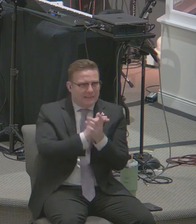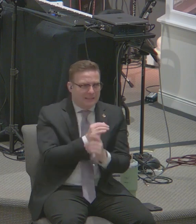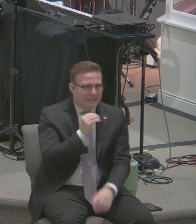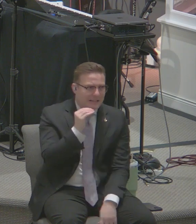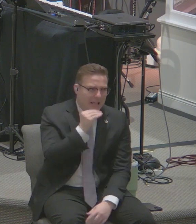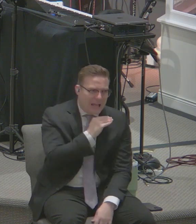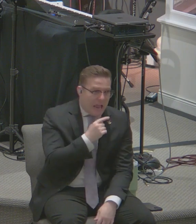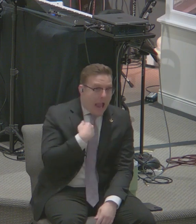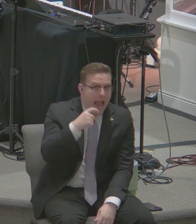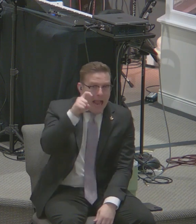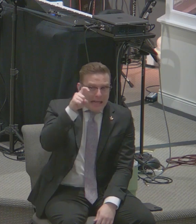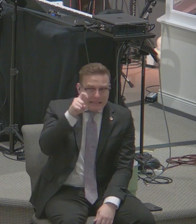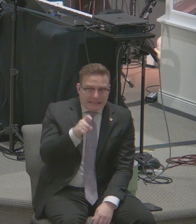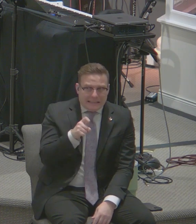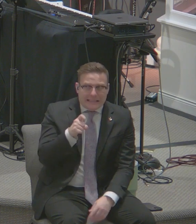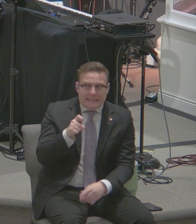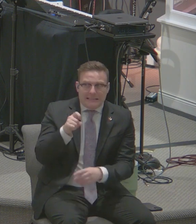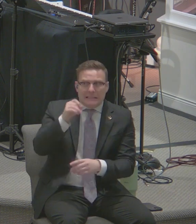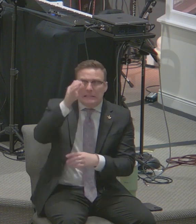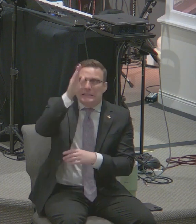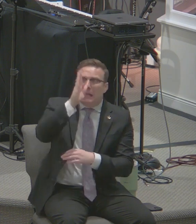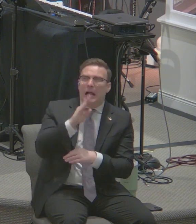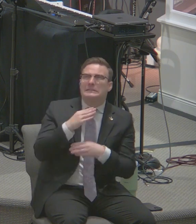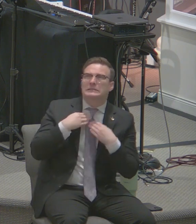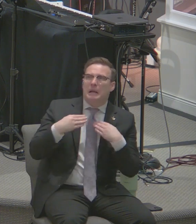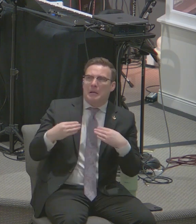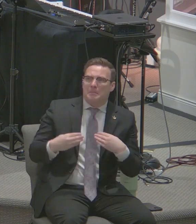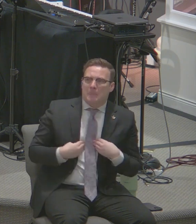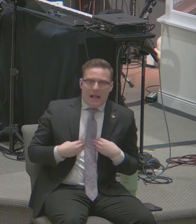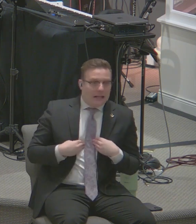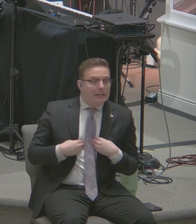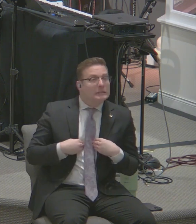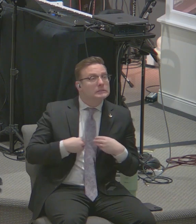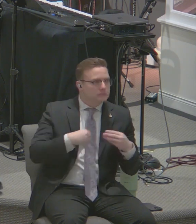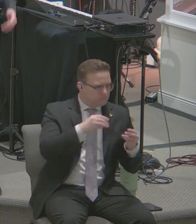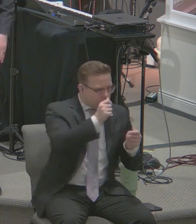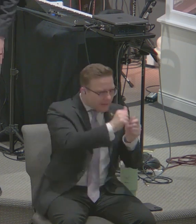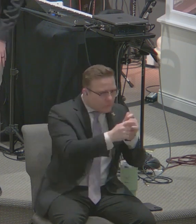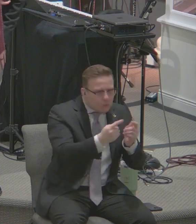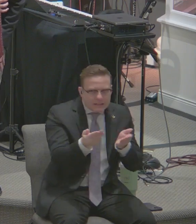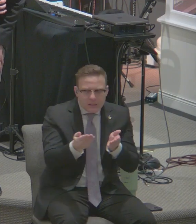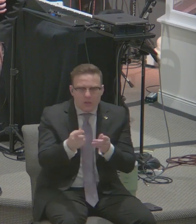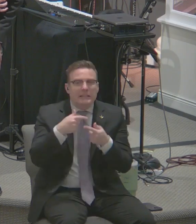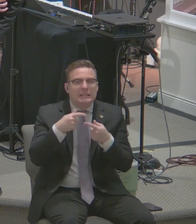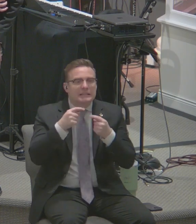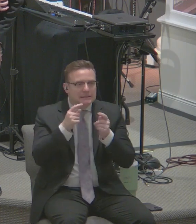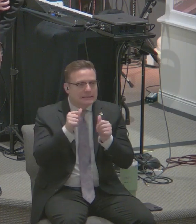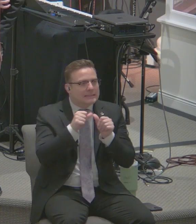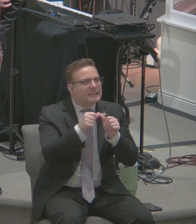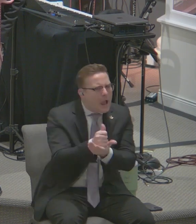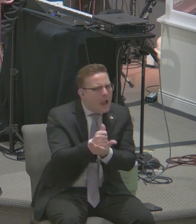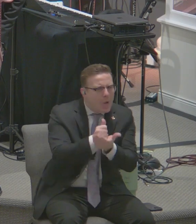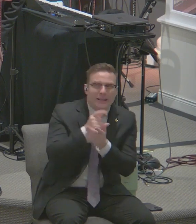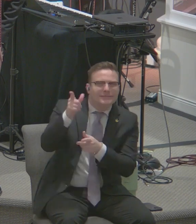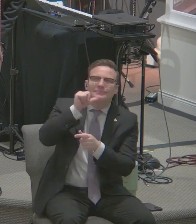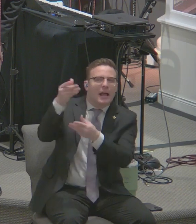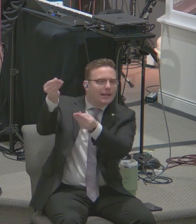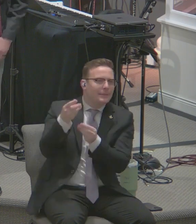of why I need the body of Christ to help me stay on track. He didn't just give me the Holy